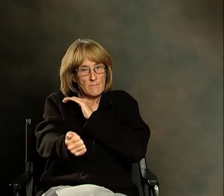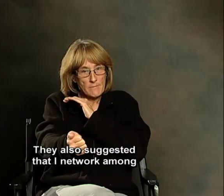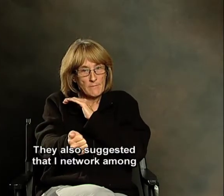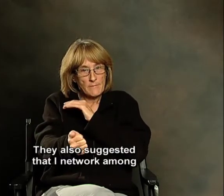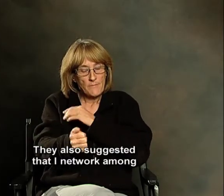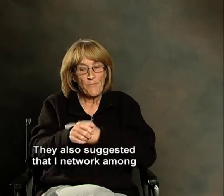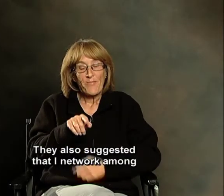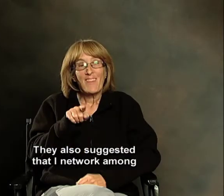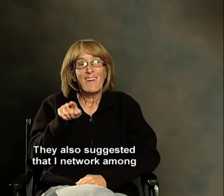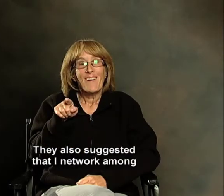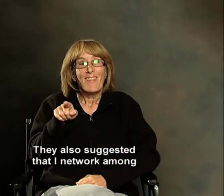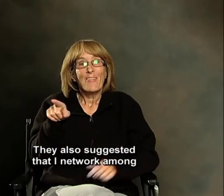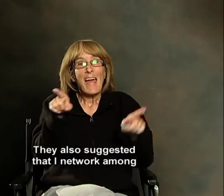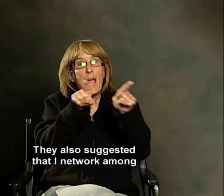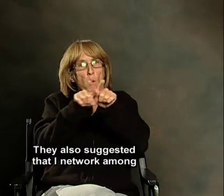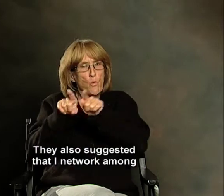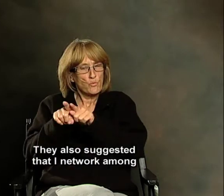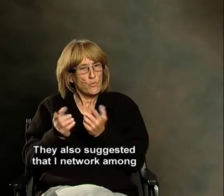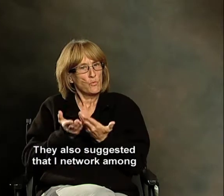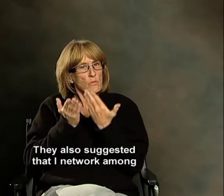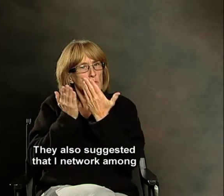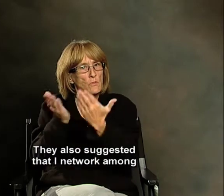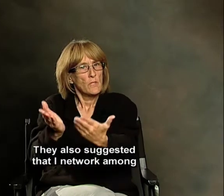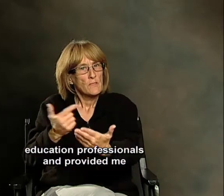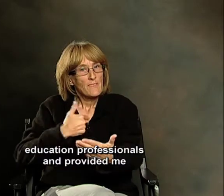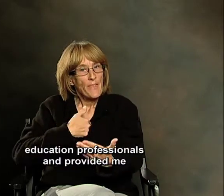They also suggested that I network among